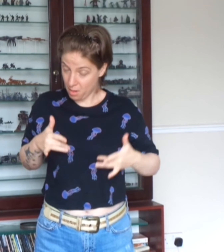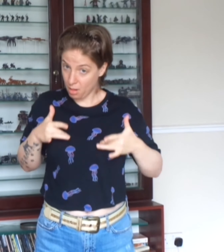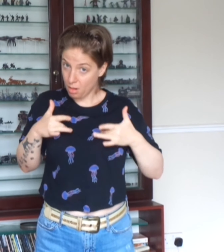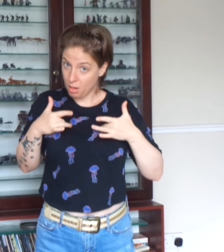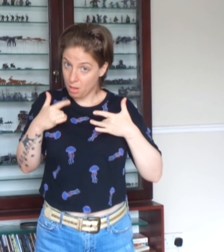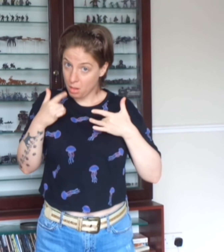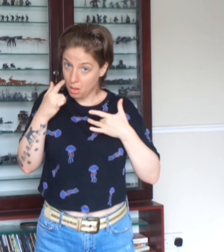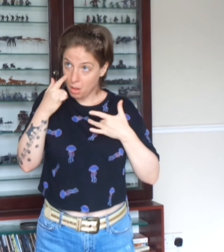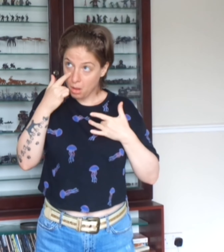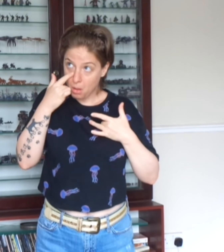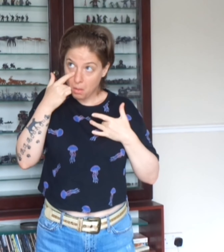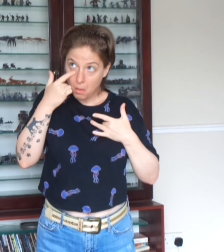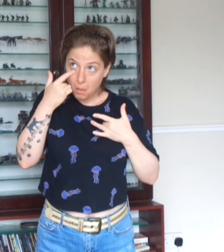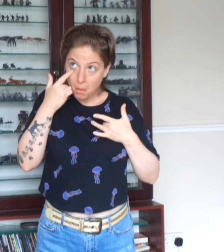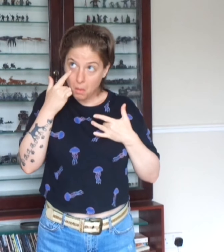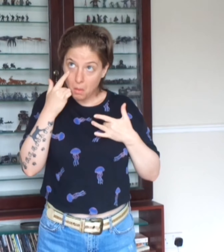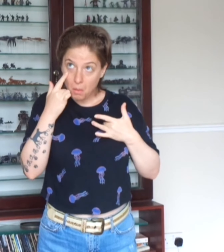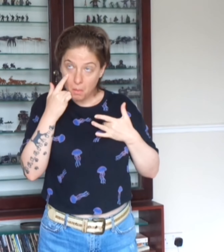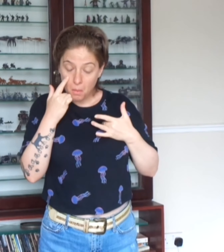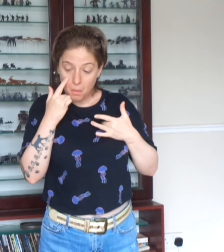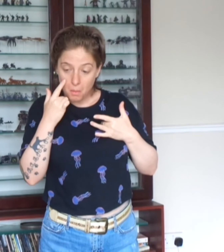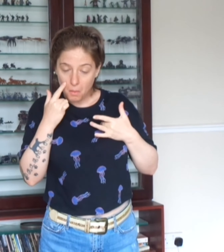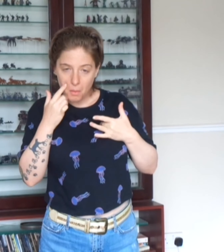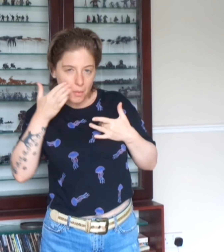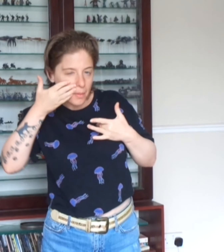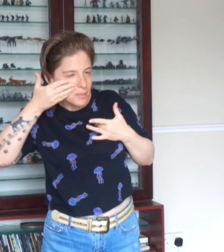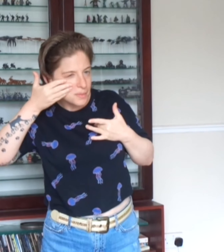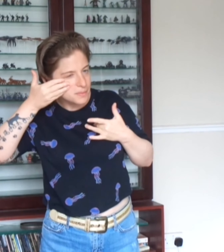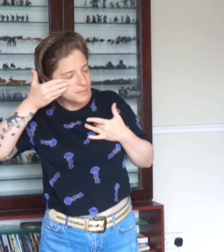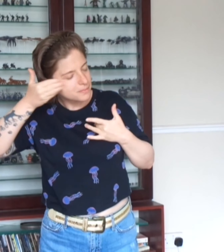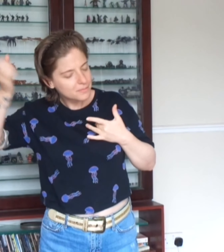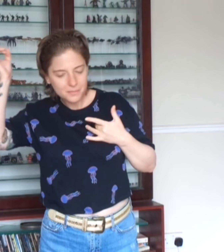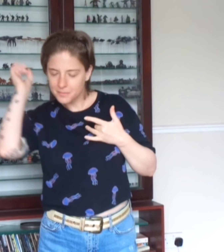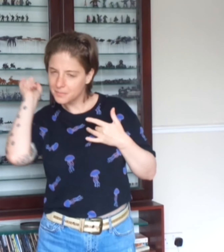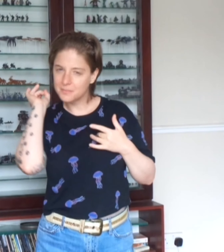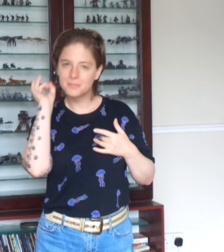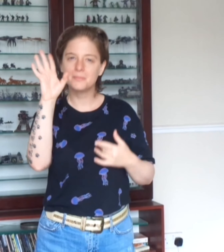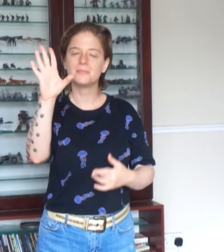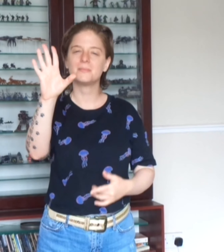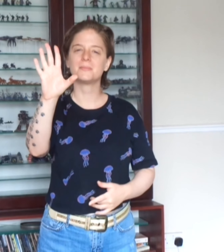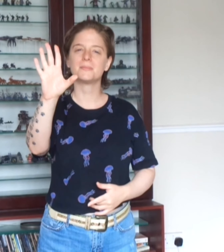may be ever so real.